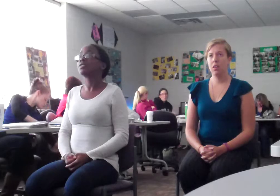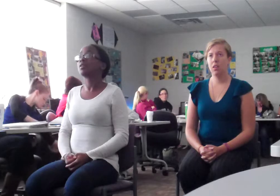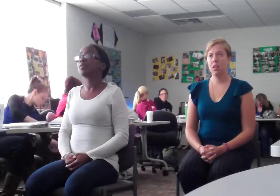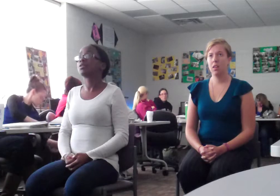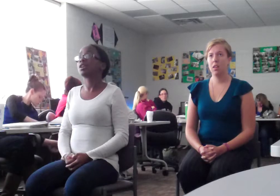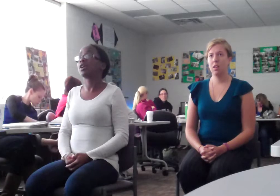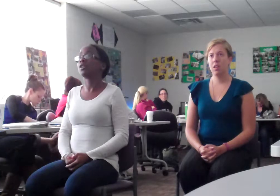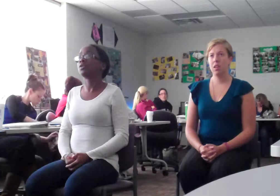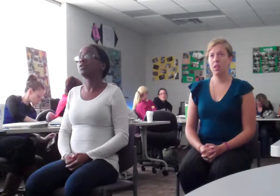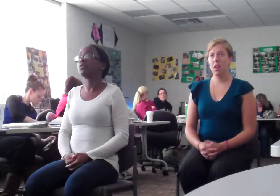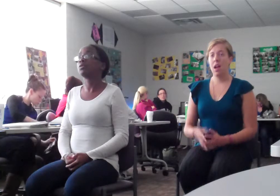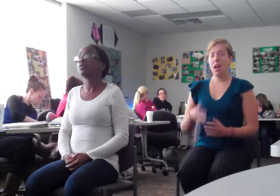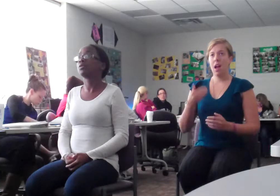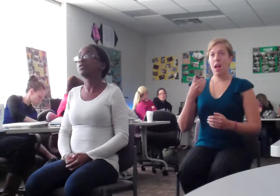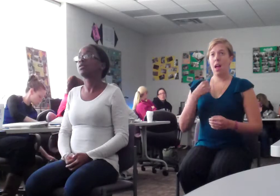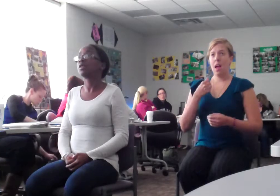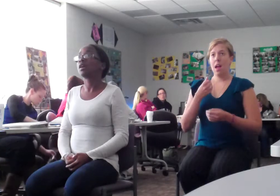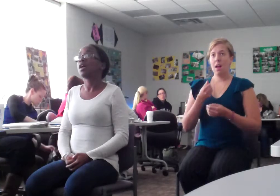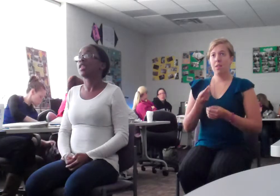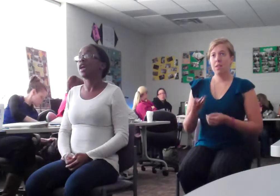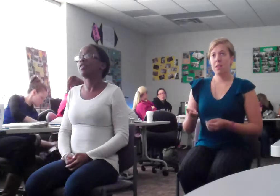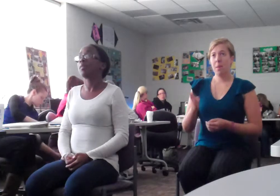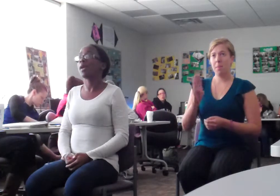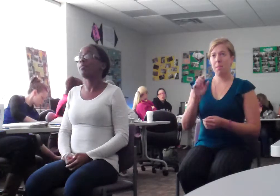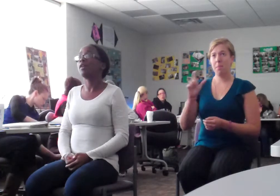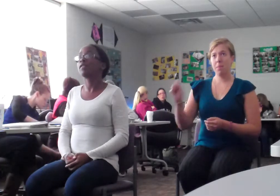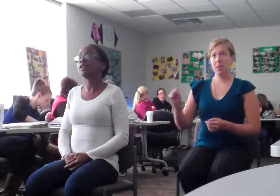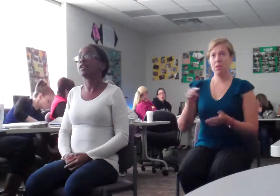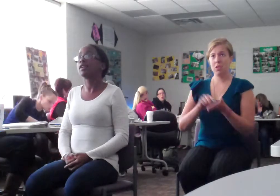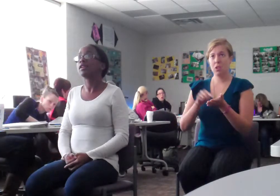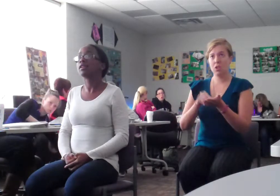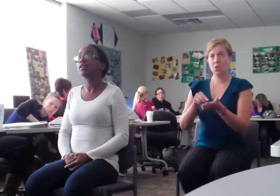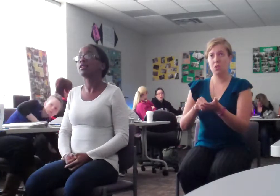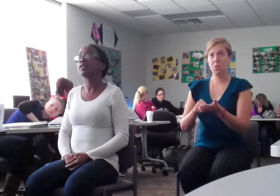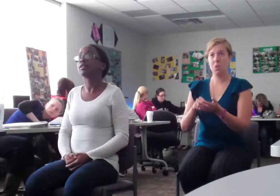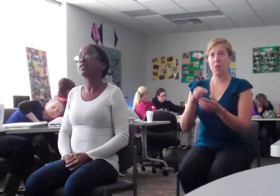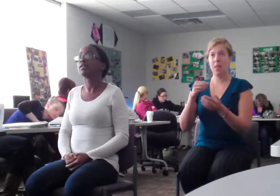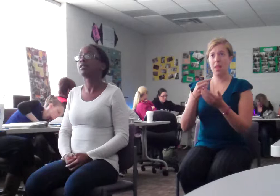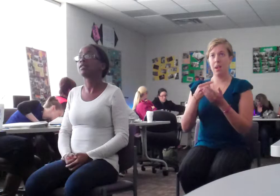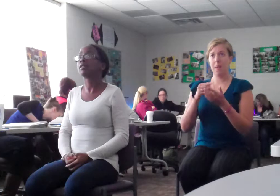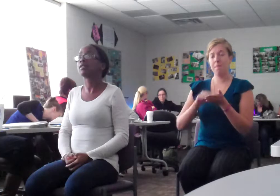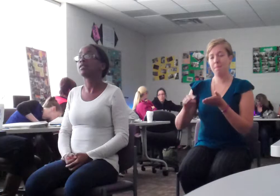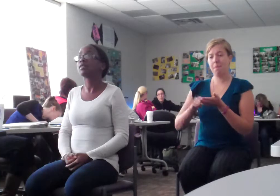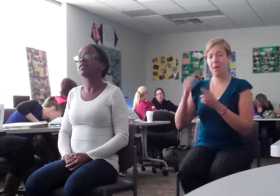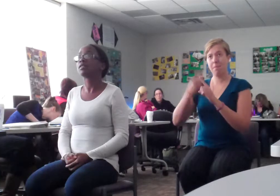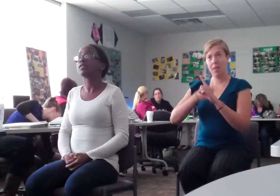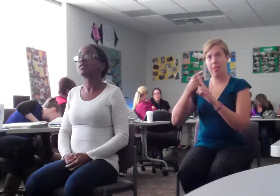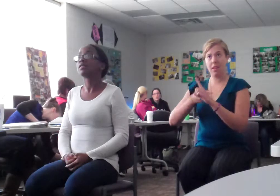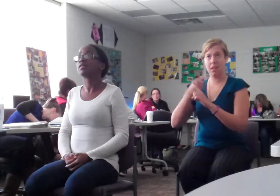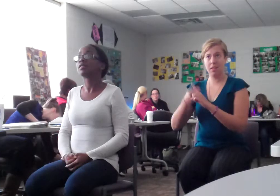I have some bills that are due that I have to pay monthly.